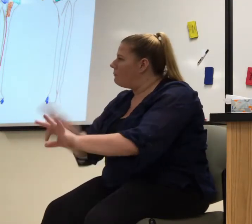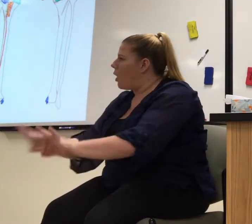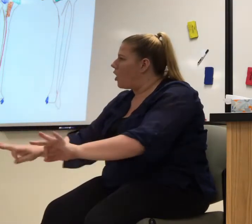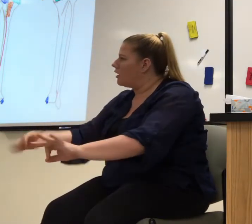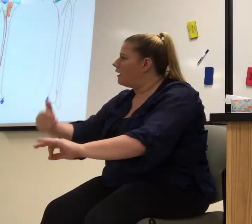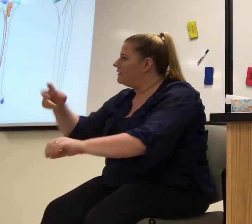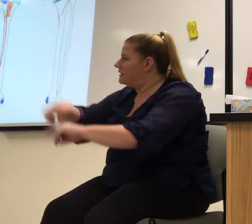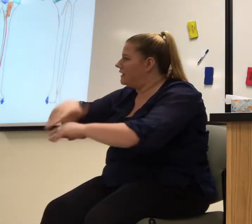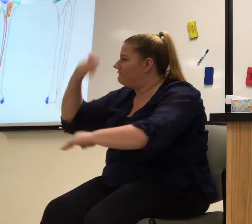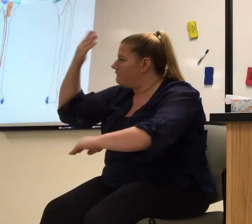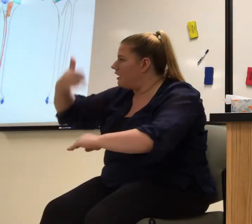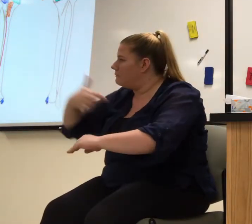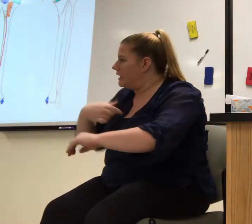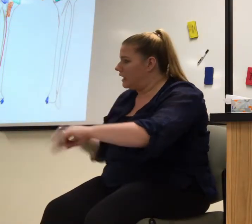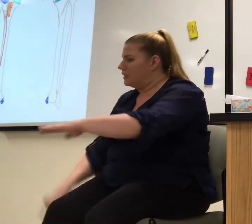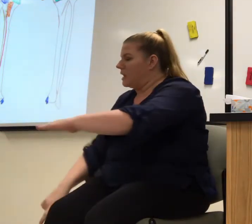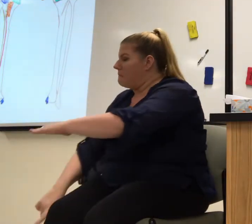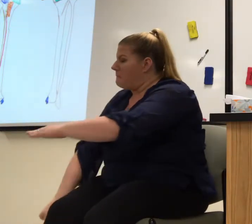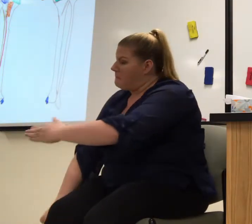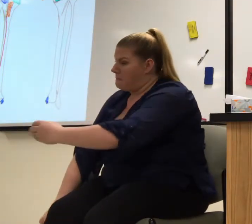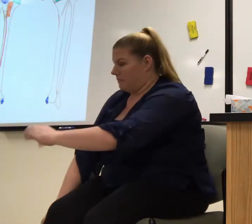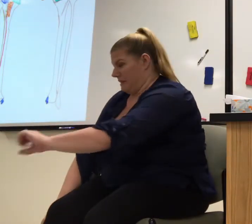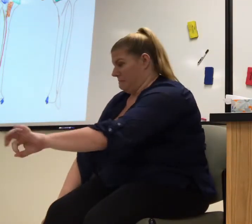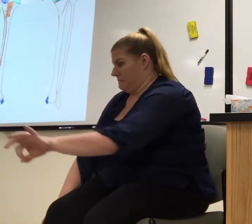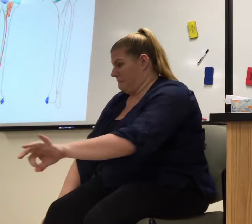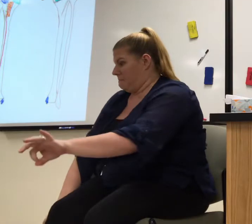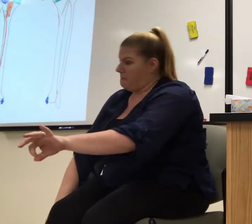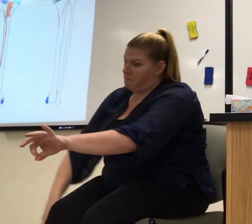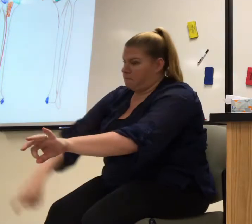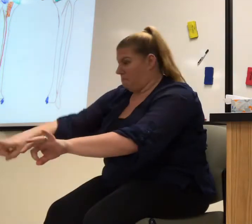okay? I want you to know head of fibula